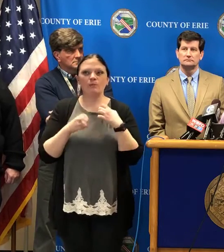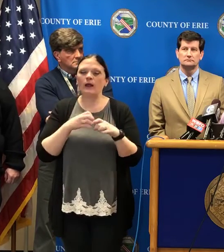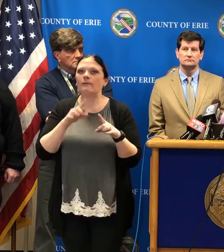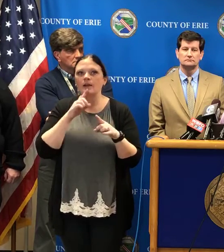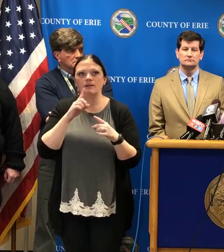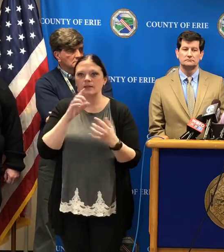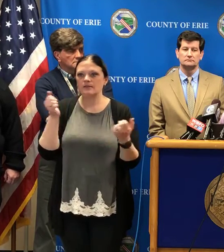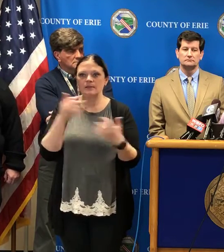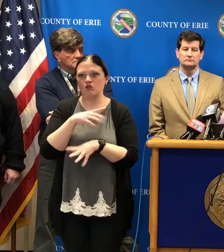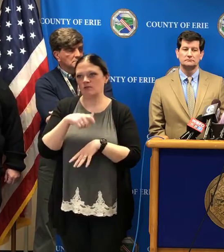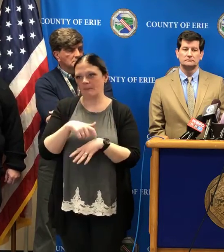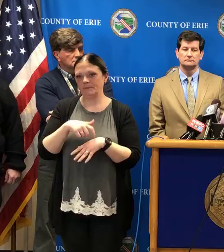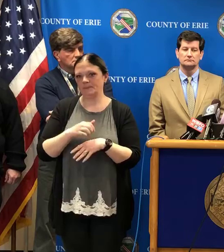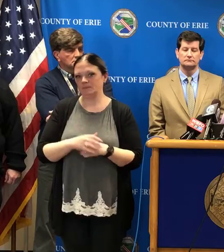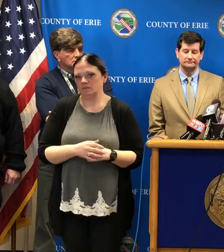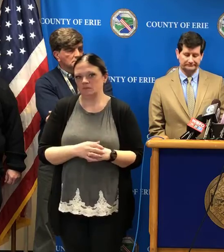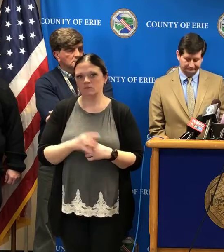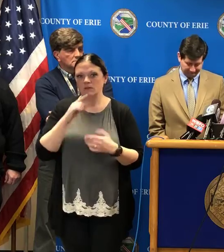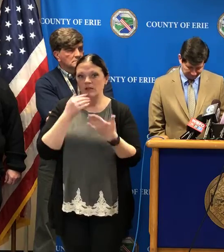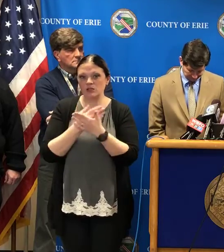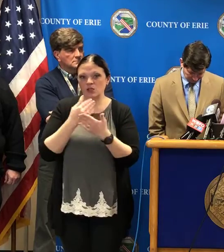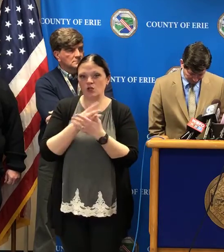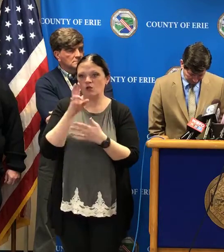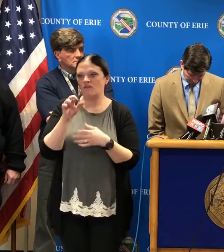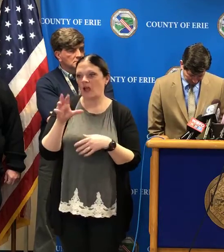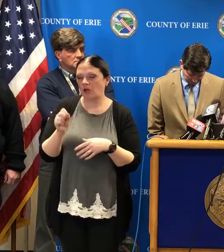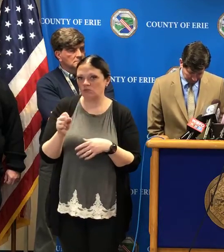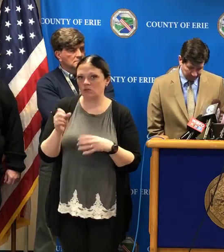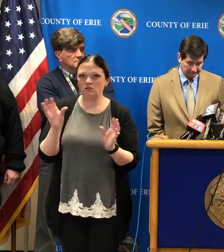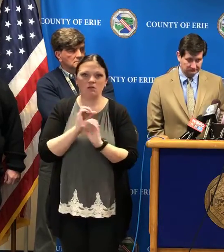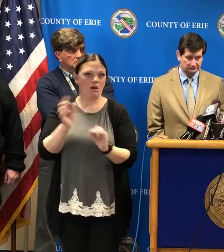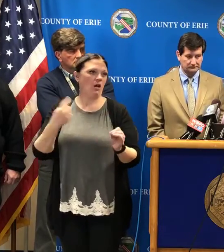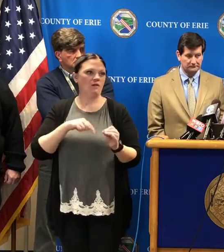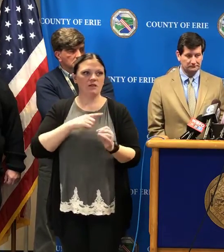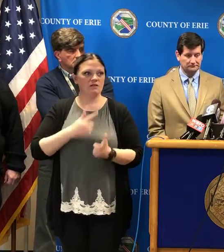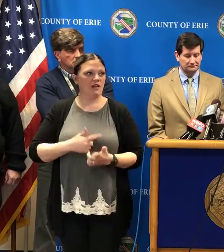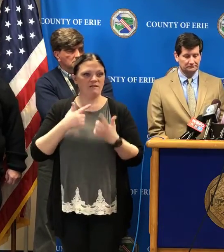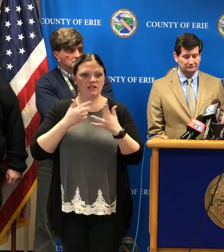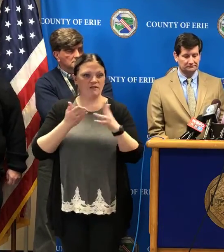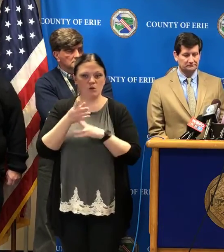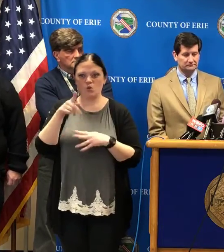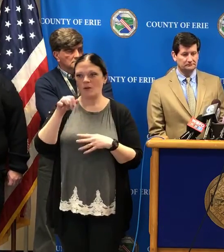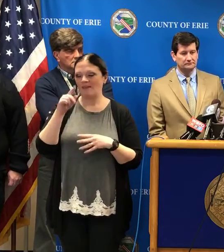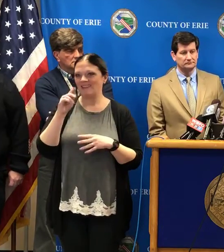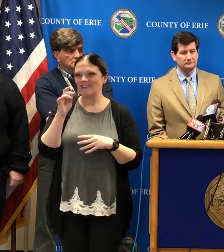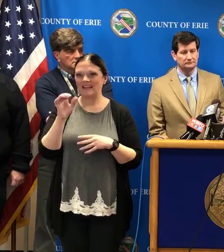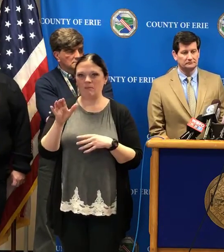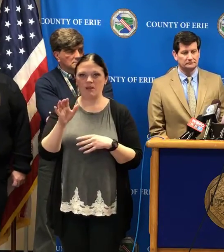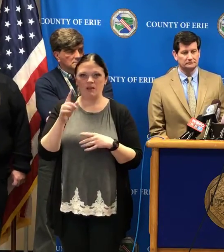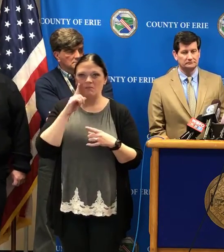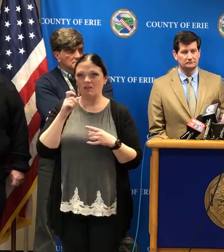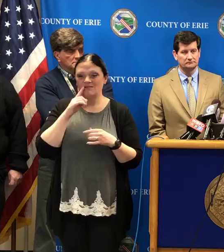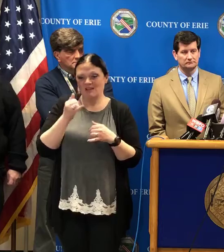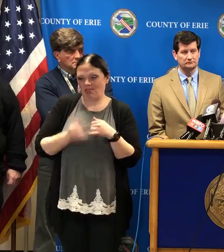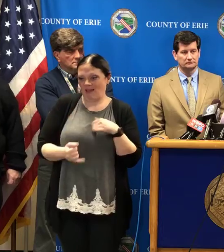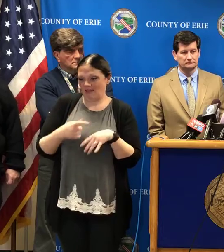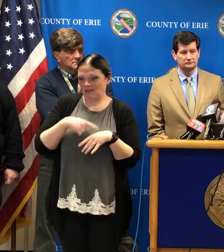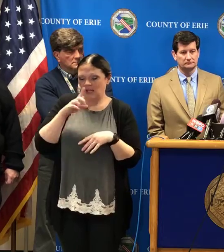a scary time. I mean, this is a new virus. None of us have lived through a pandemic before. The last one was over 100 years